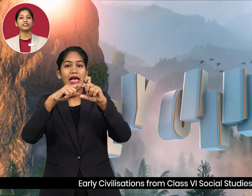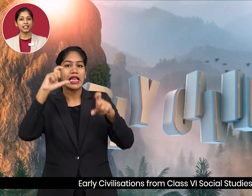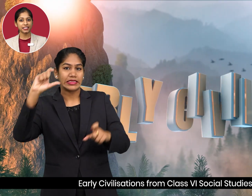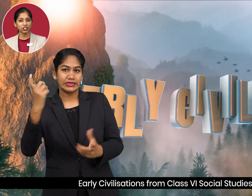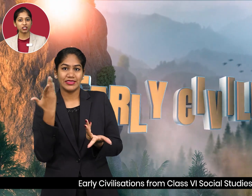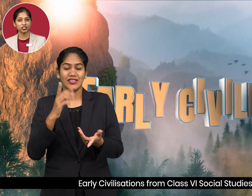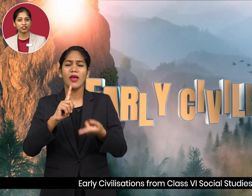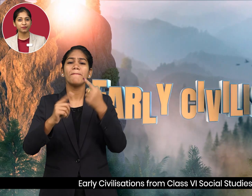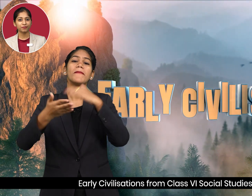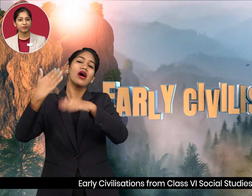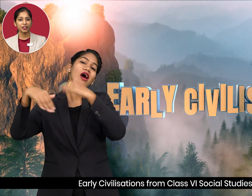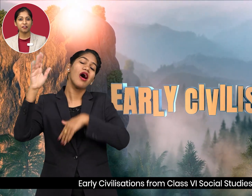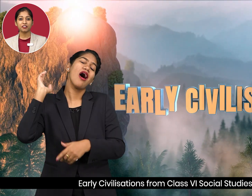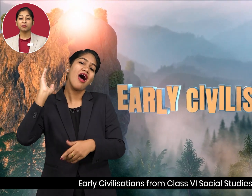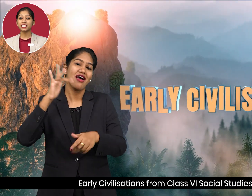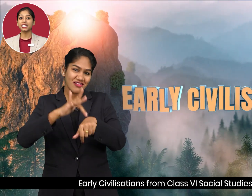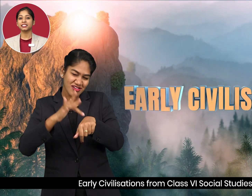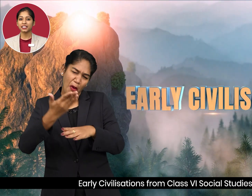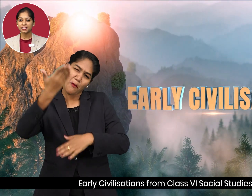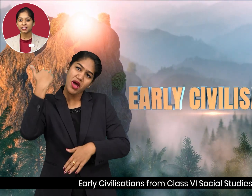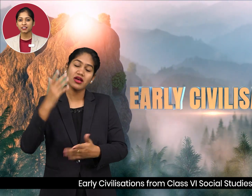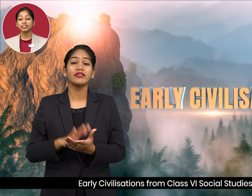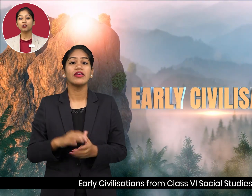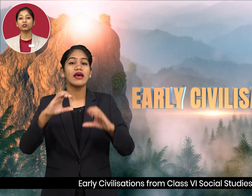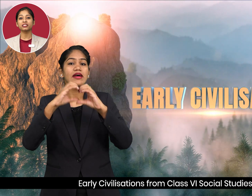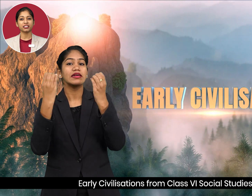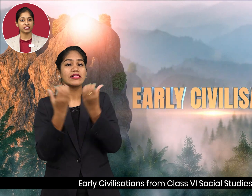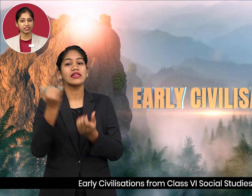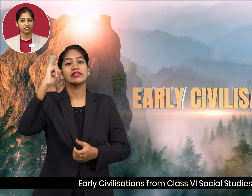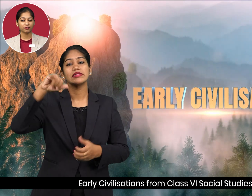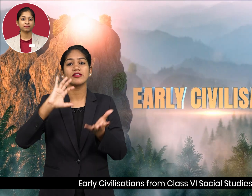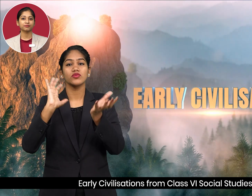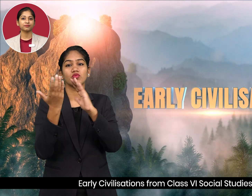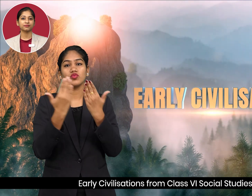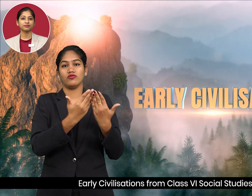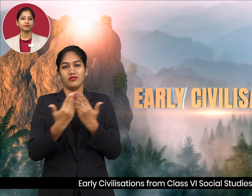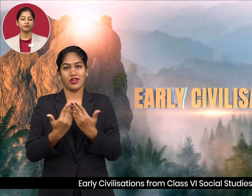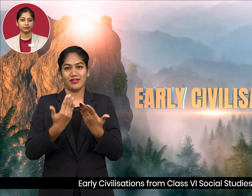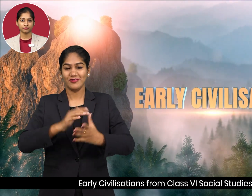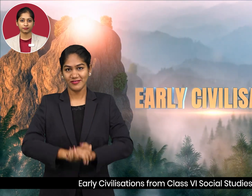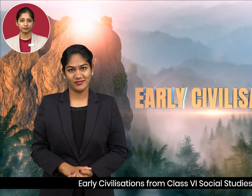Early Civilizations from Class 6 Social Studies.